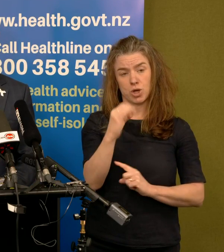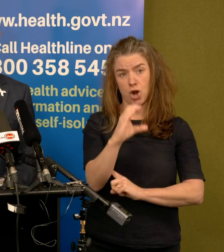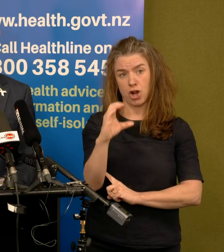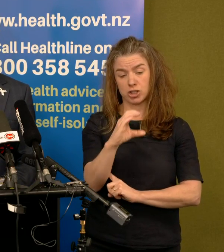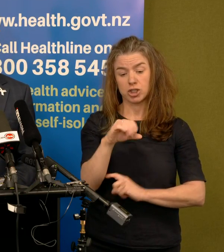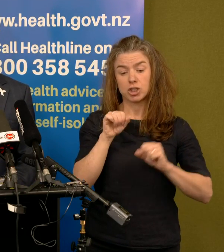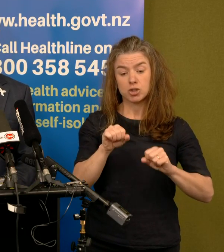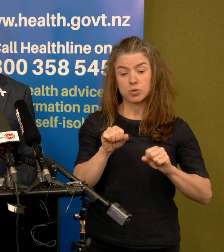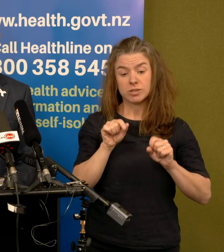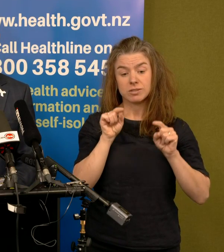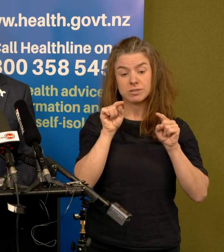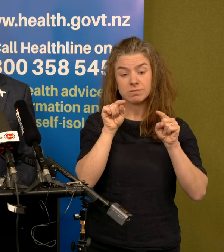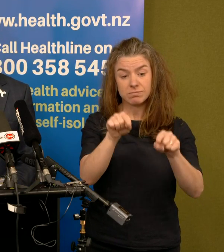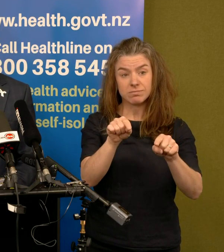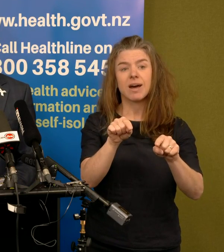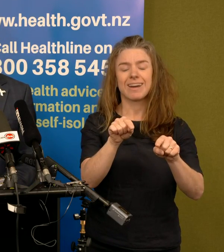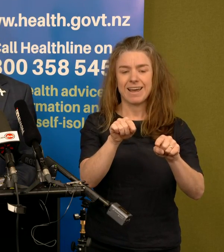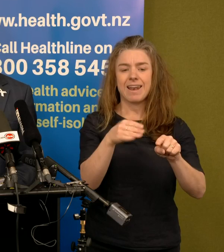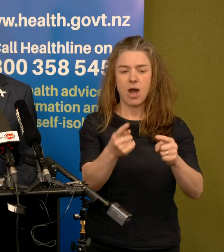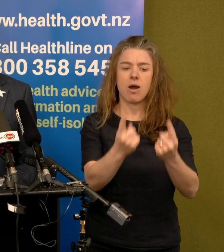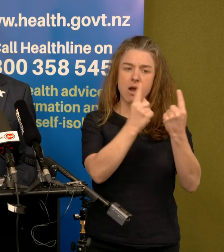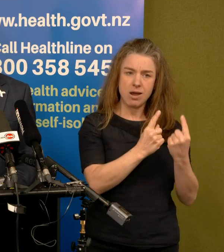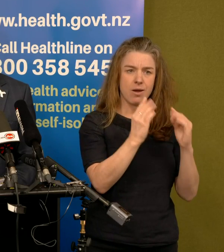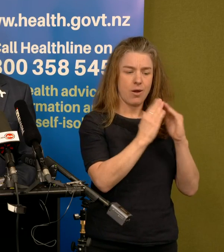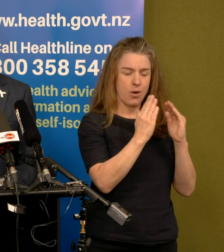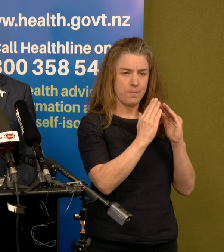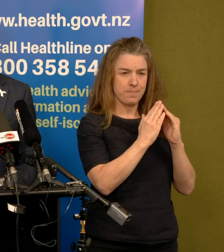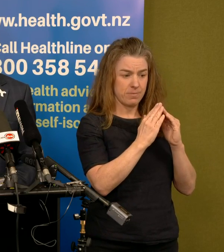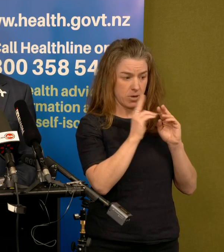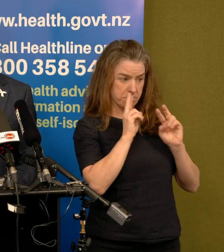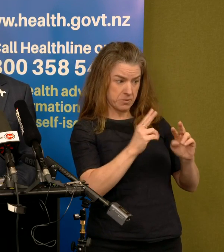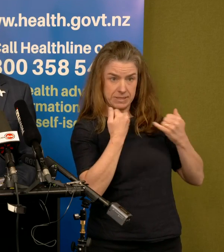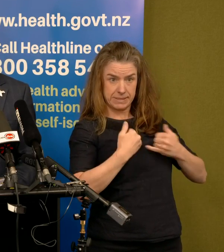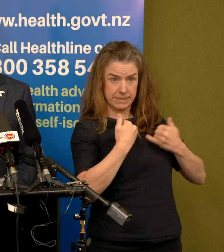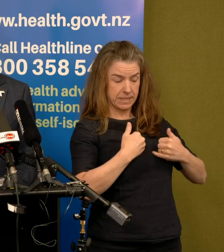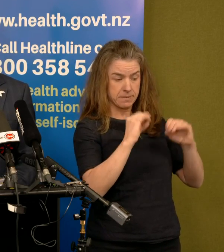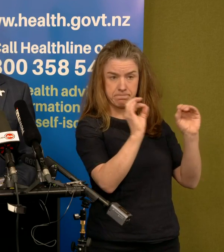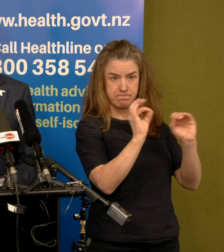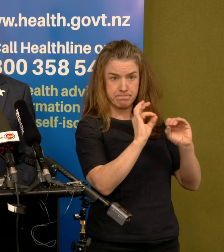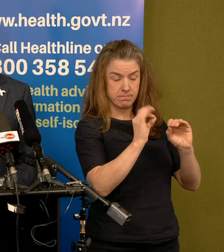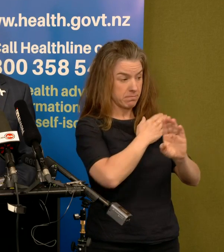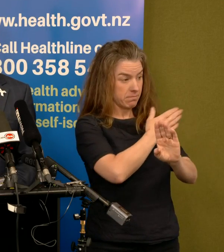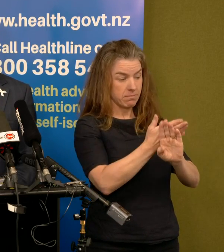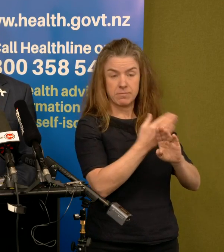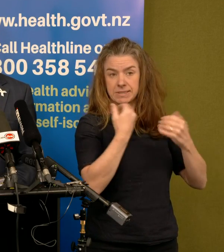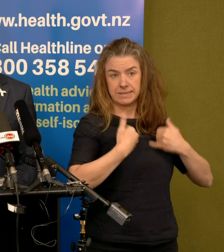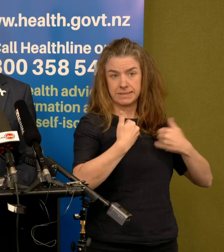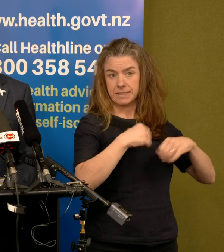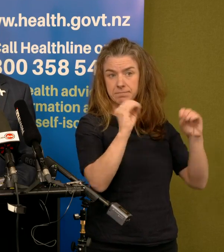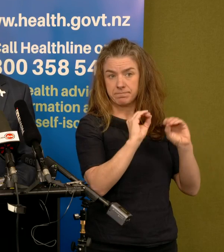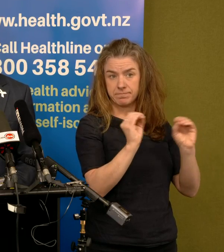these schools are now at home in isolation. They have no symptoms and have not had any symptoms since